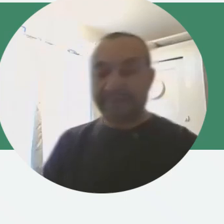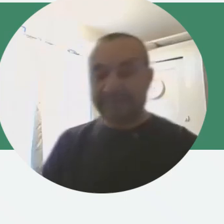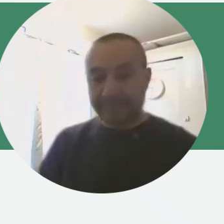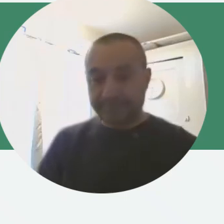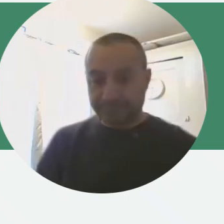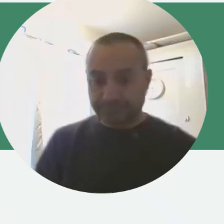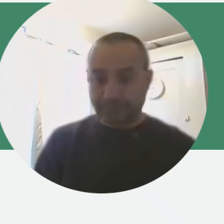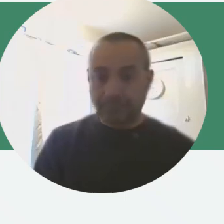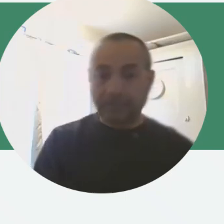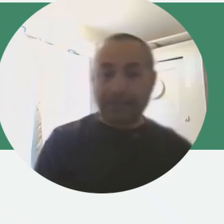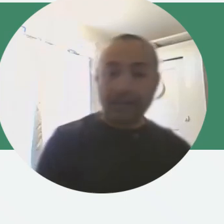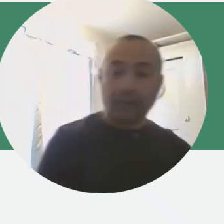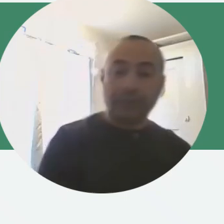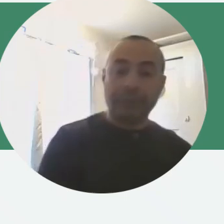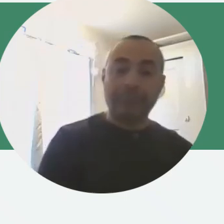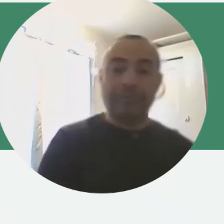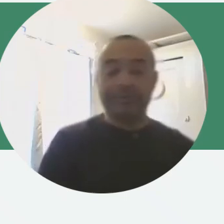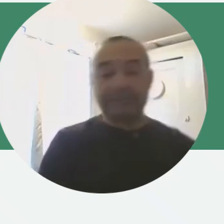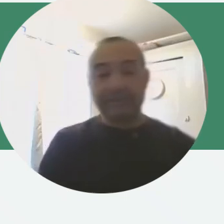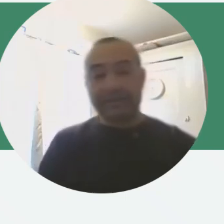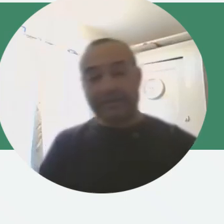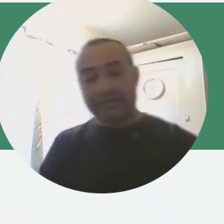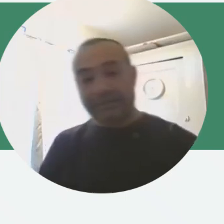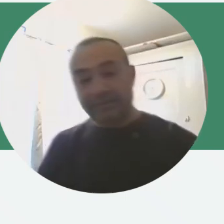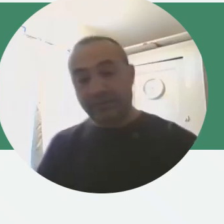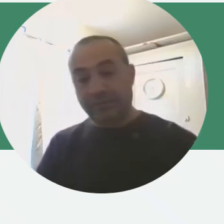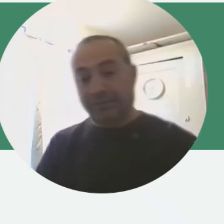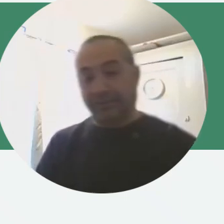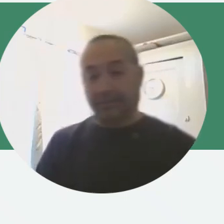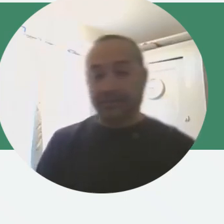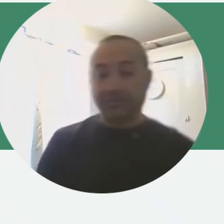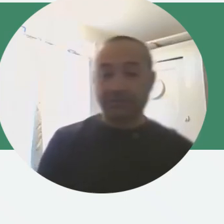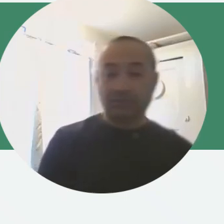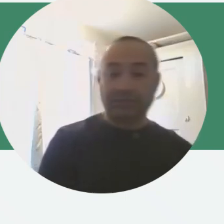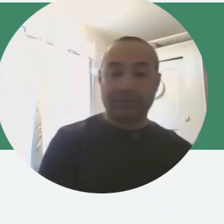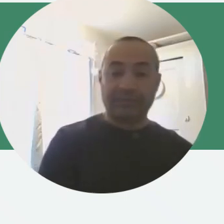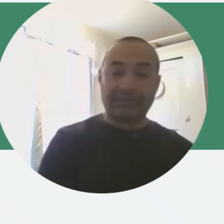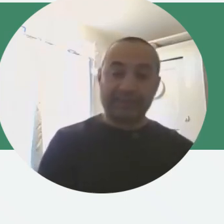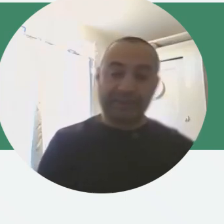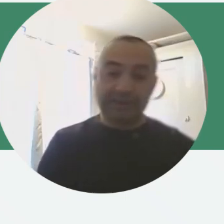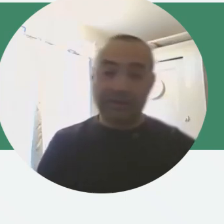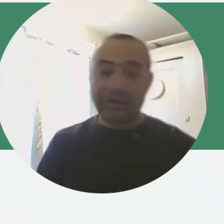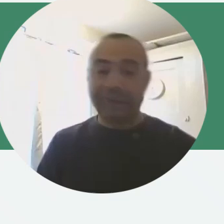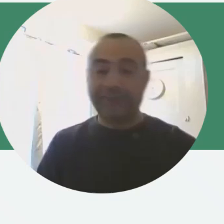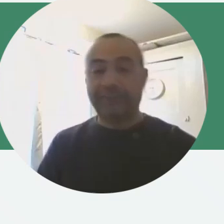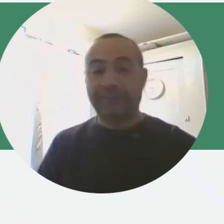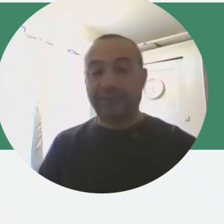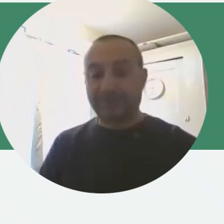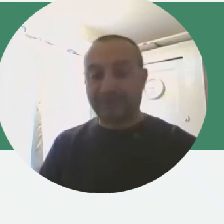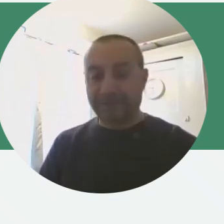needs. I work both in mainstream and special schools. I was a SENCO, I was the head of department.